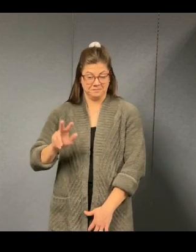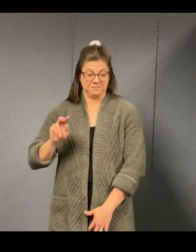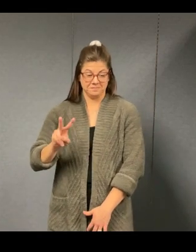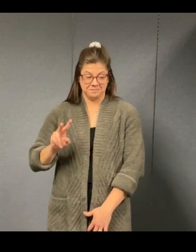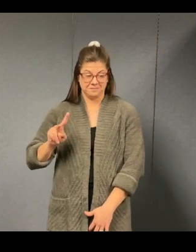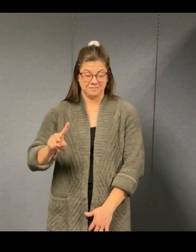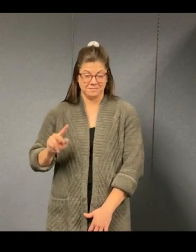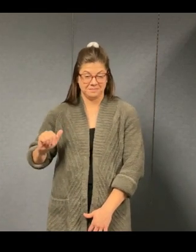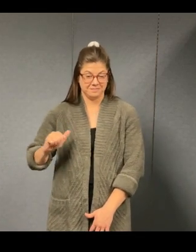1 second.